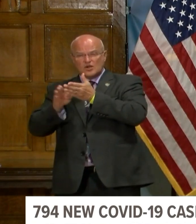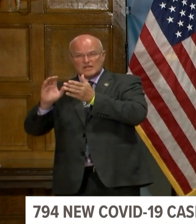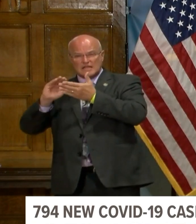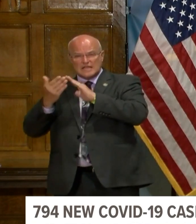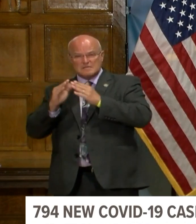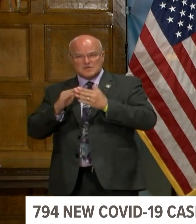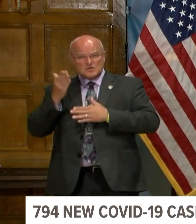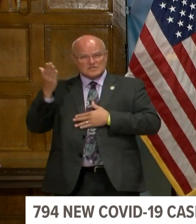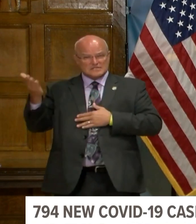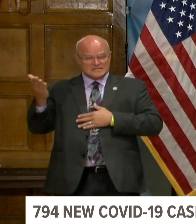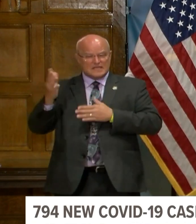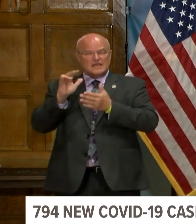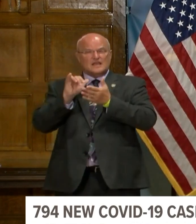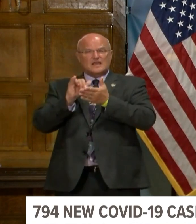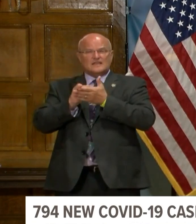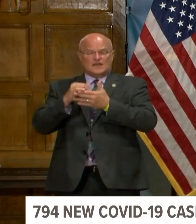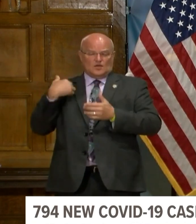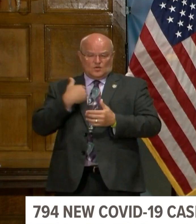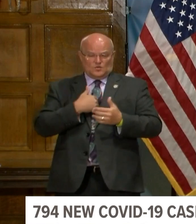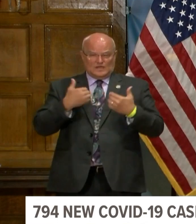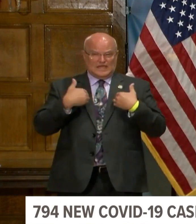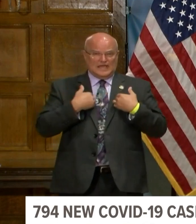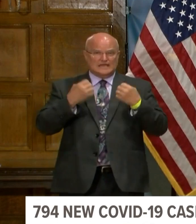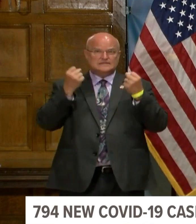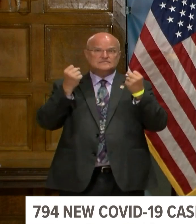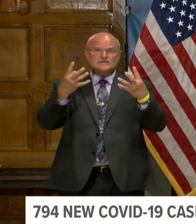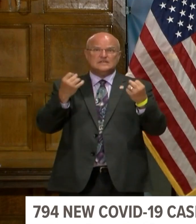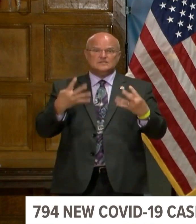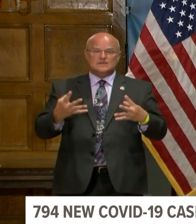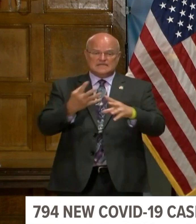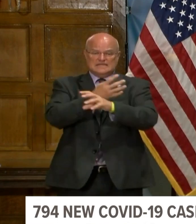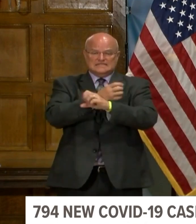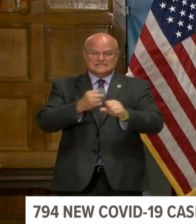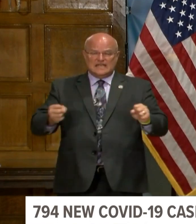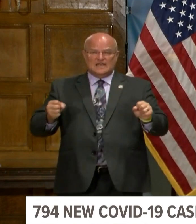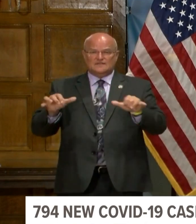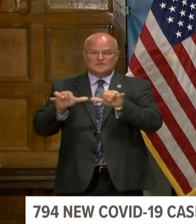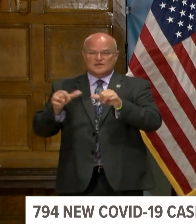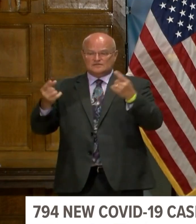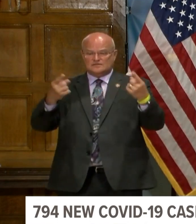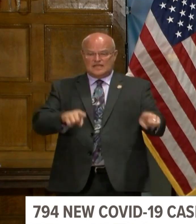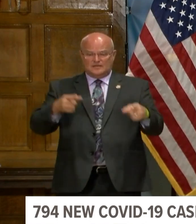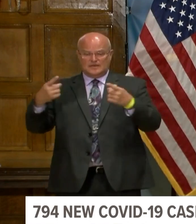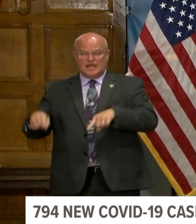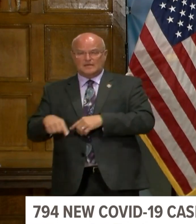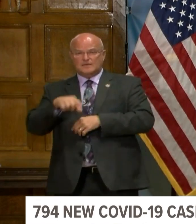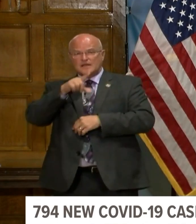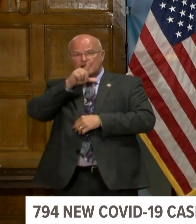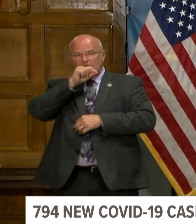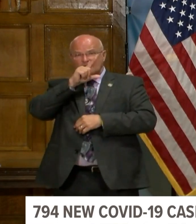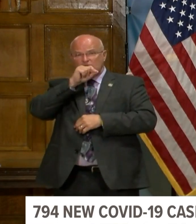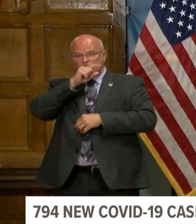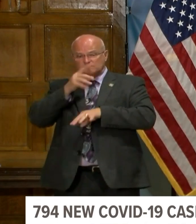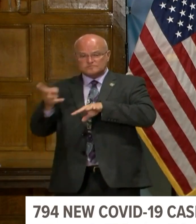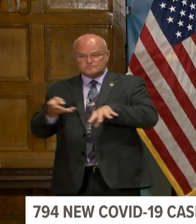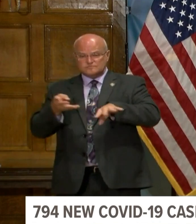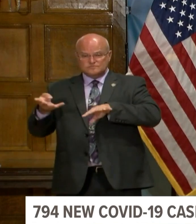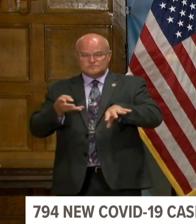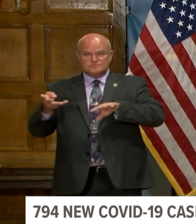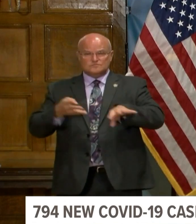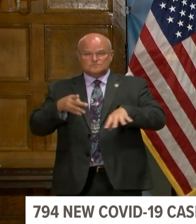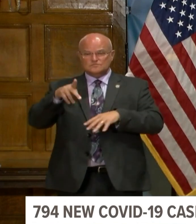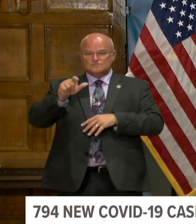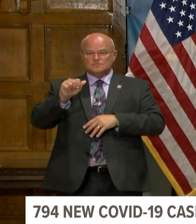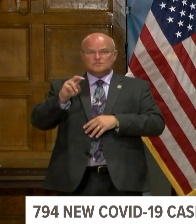community, that while we had a lot of safety measures happening in the poultry plant, they were not